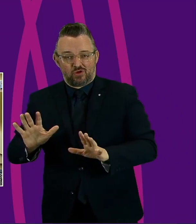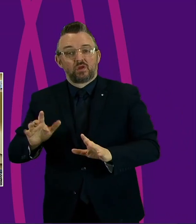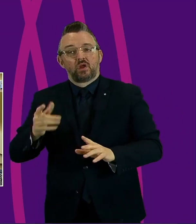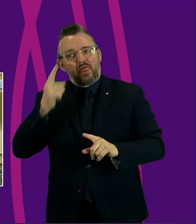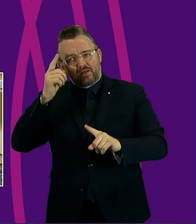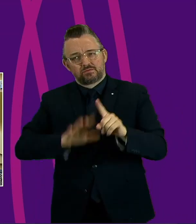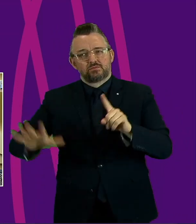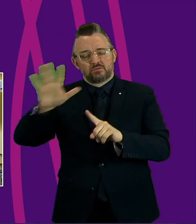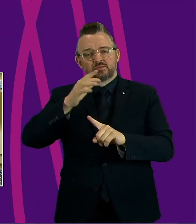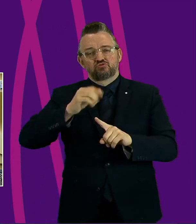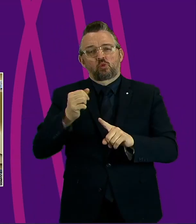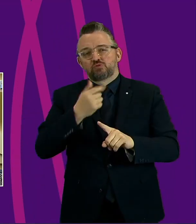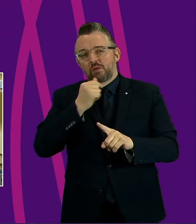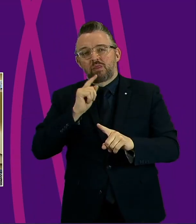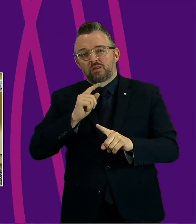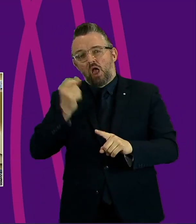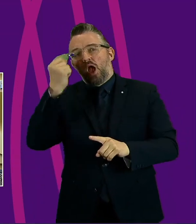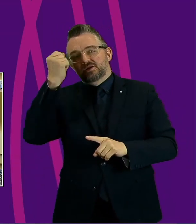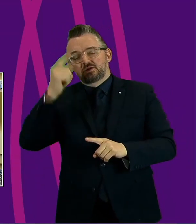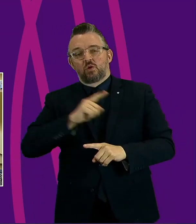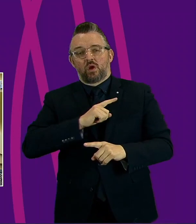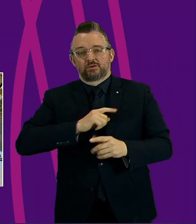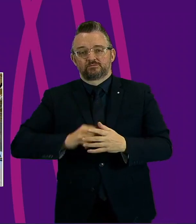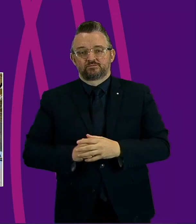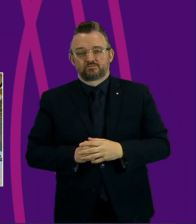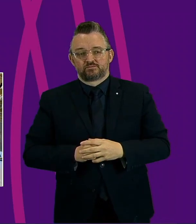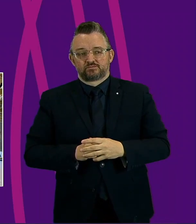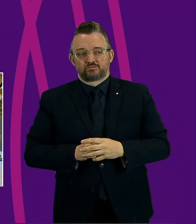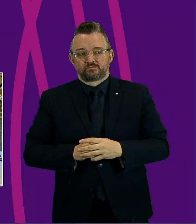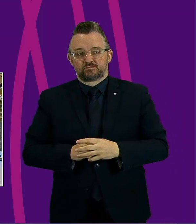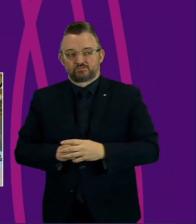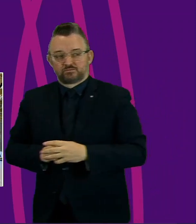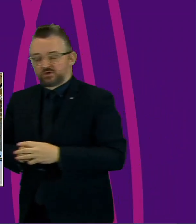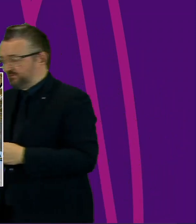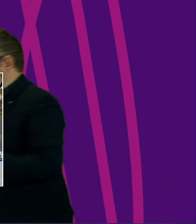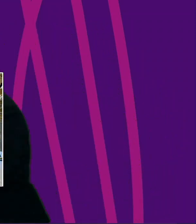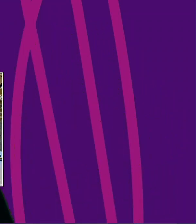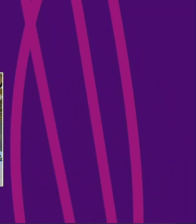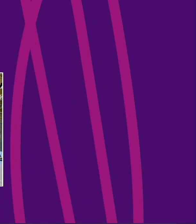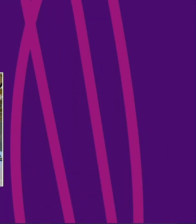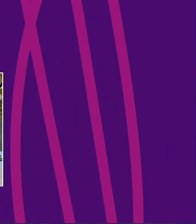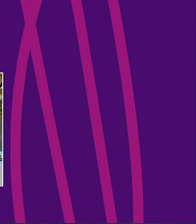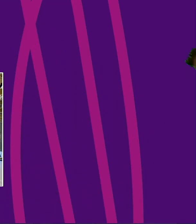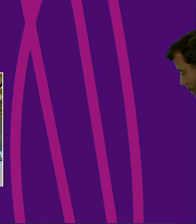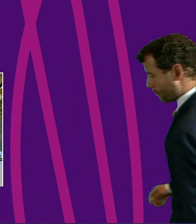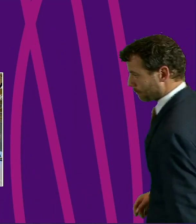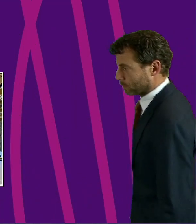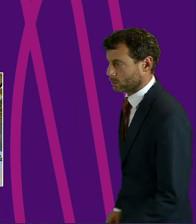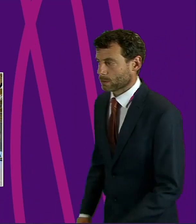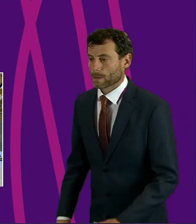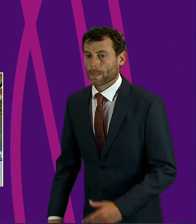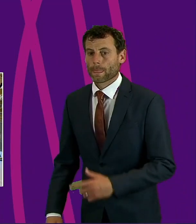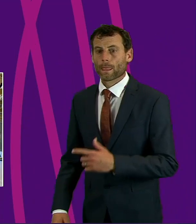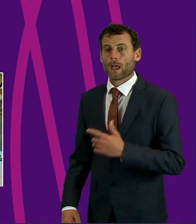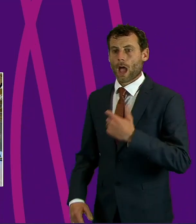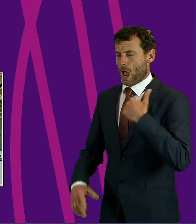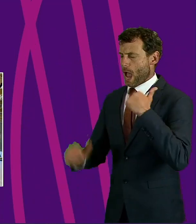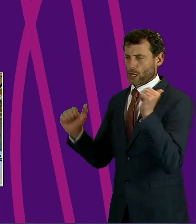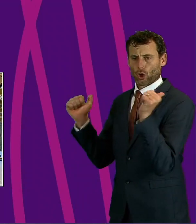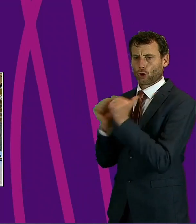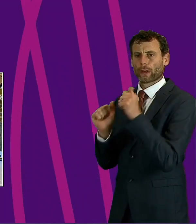understand the reasons for that, given the situation we were facing. Willie Rennie. I agree with that, and I supported the government's decision to postpone